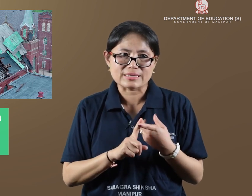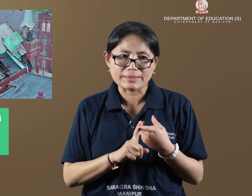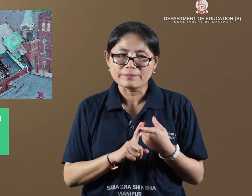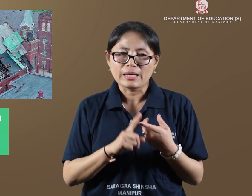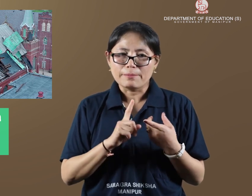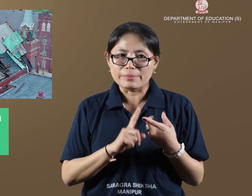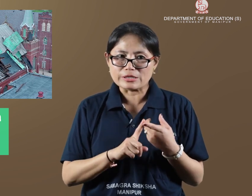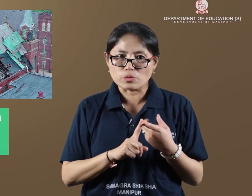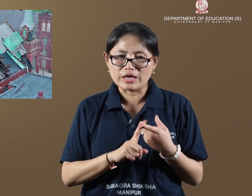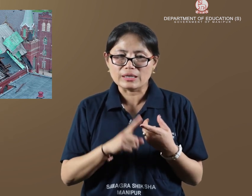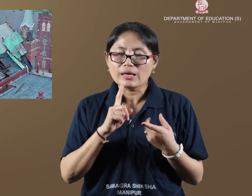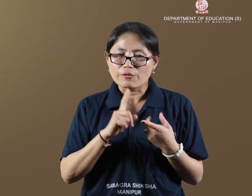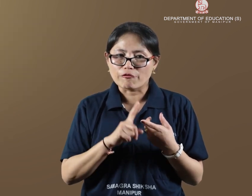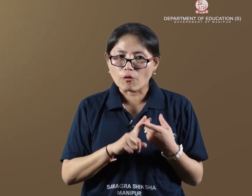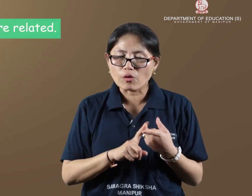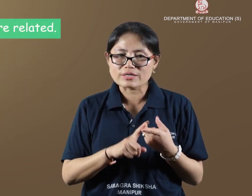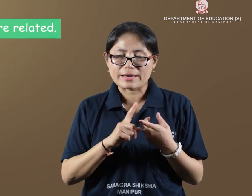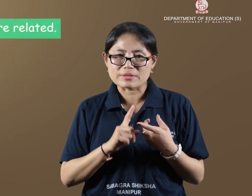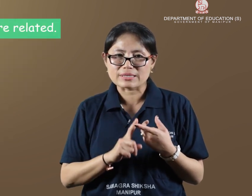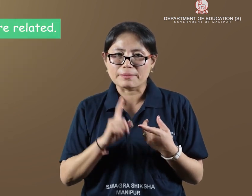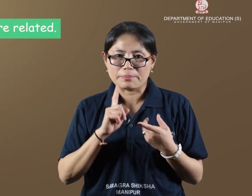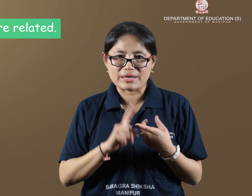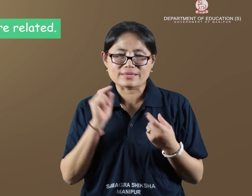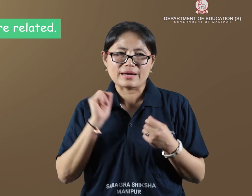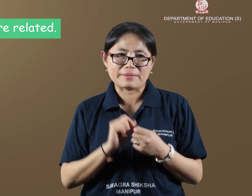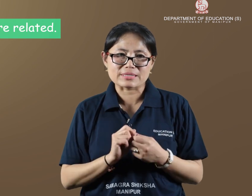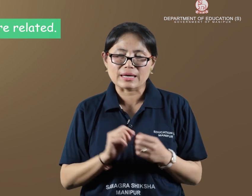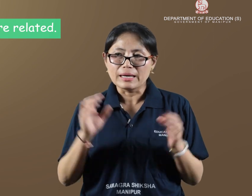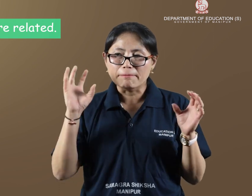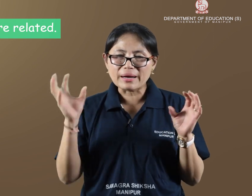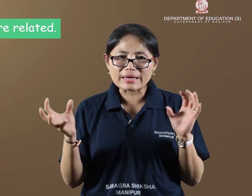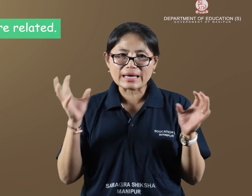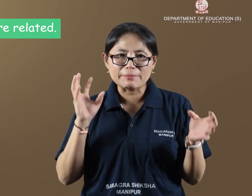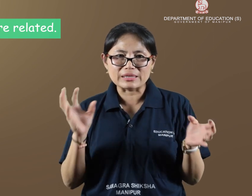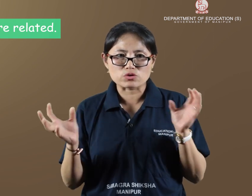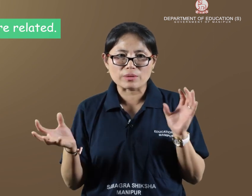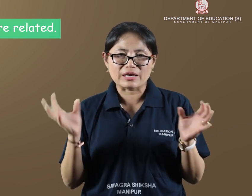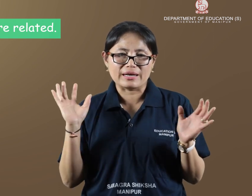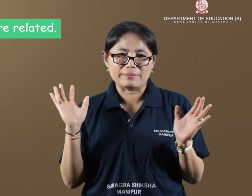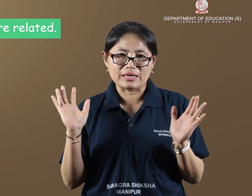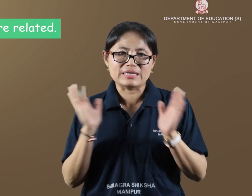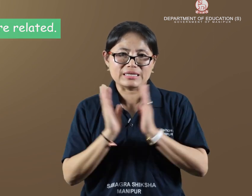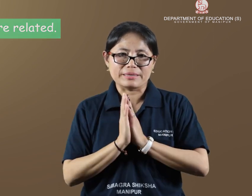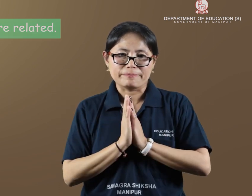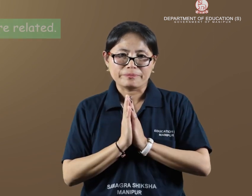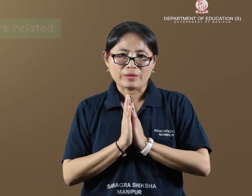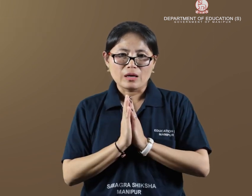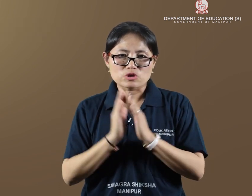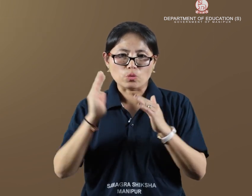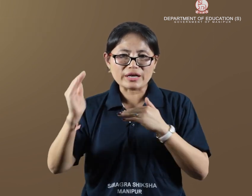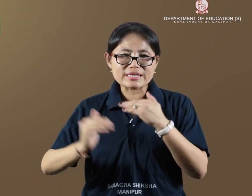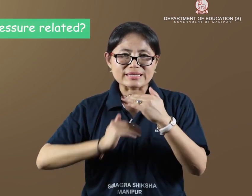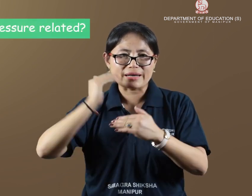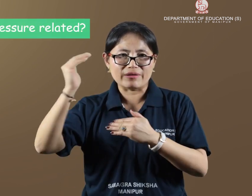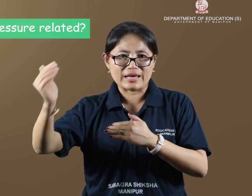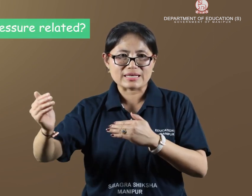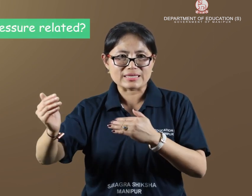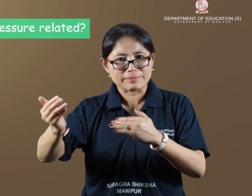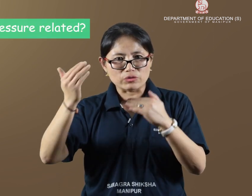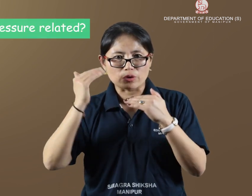relationship between force hai basiga pressure hai basiga mari amadi swetam ki leram ga ni sine so what is that relationship aduni ko